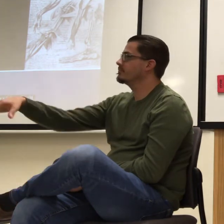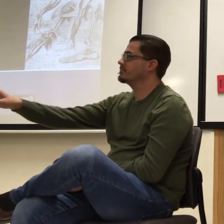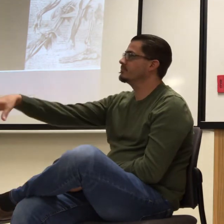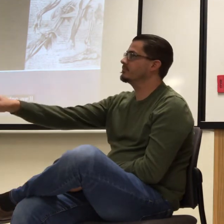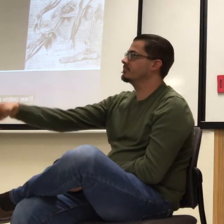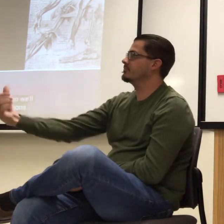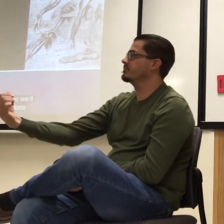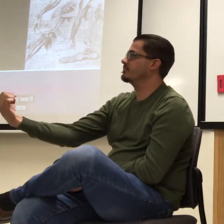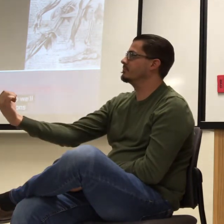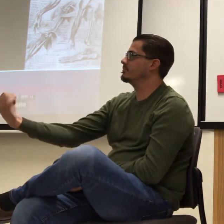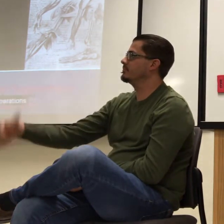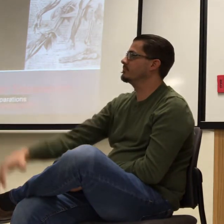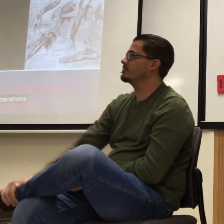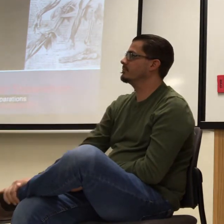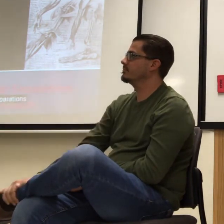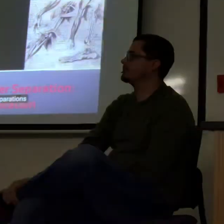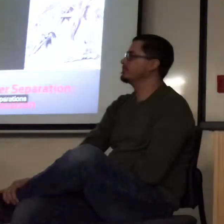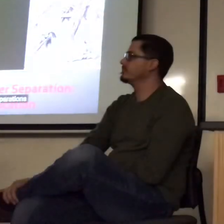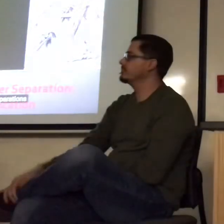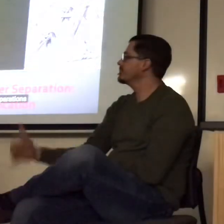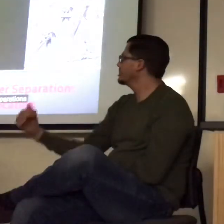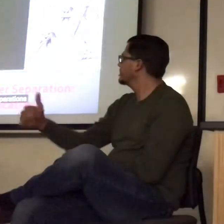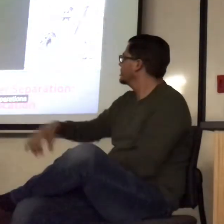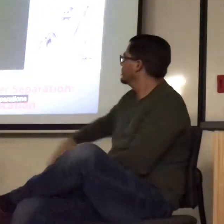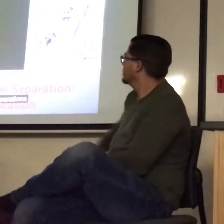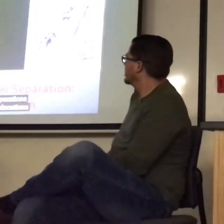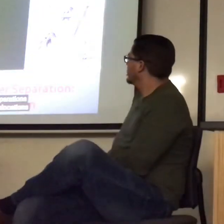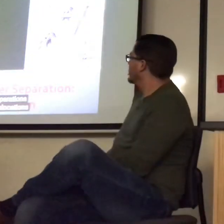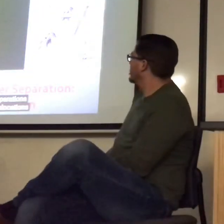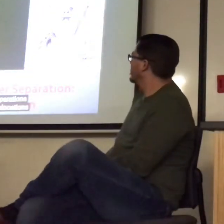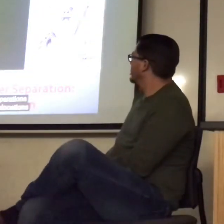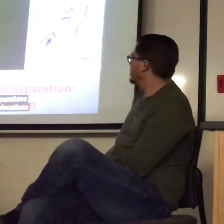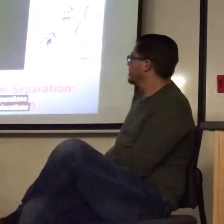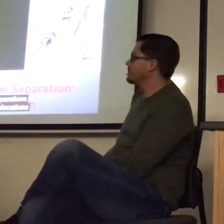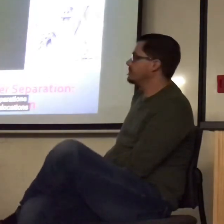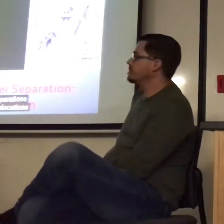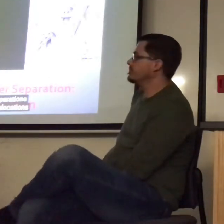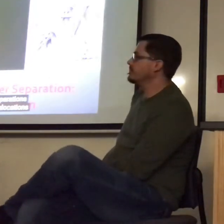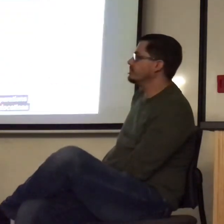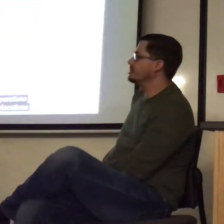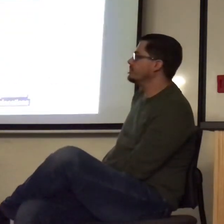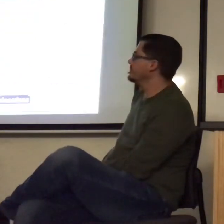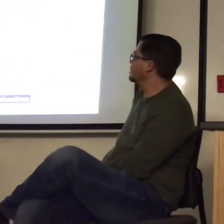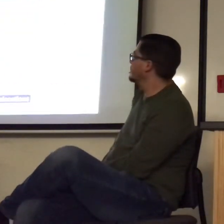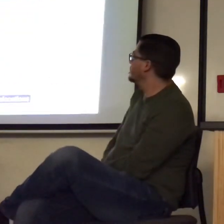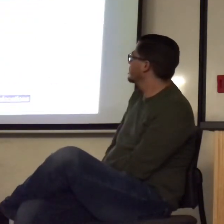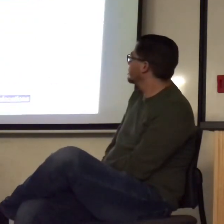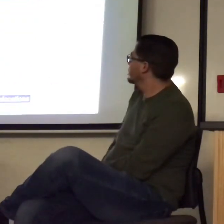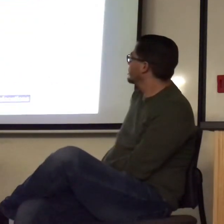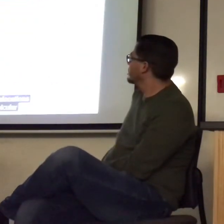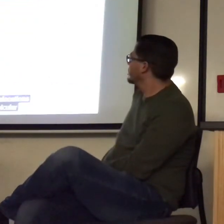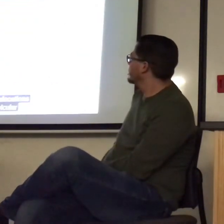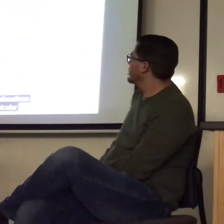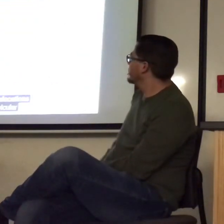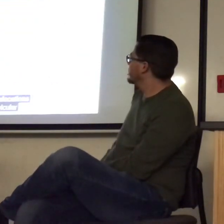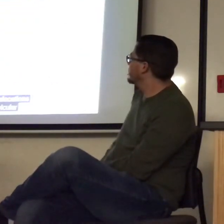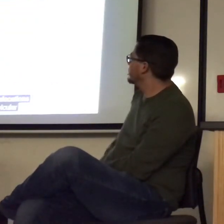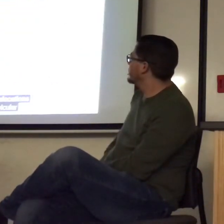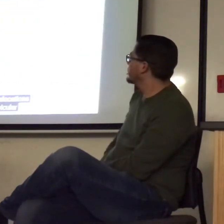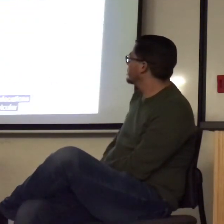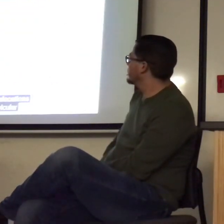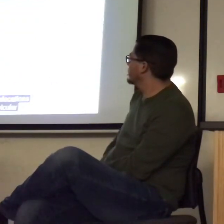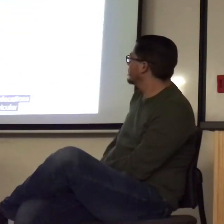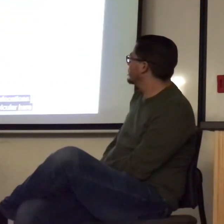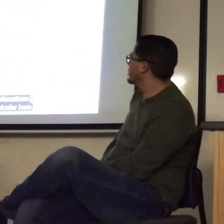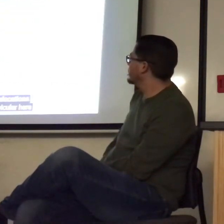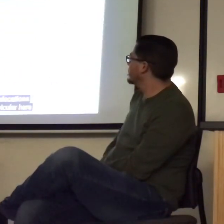Discussing shoulder separations, otherwise known as AC dislocations. AC stands for